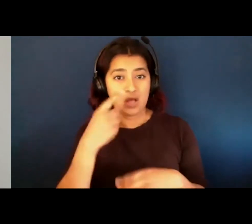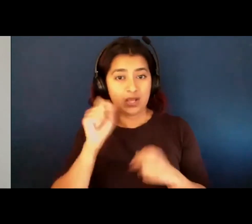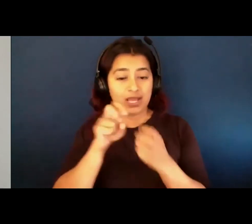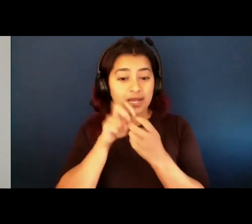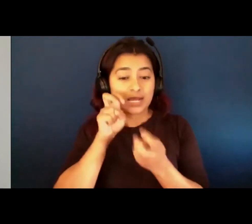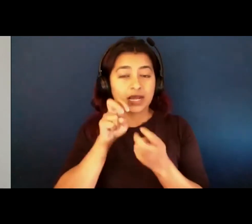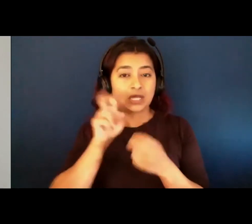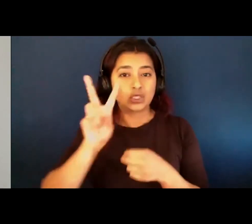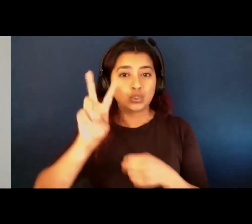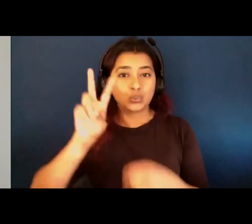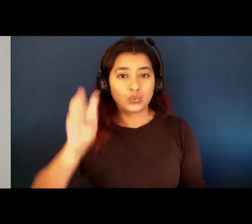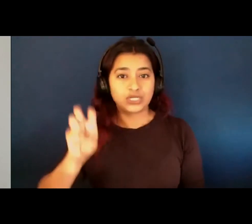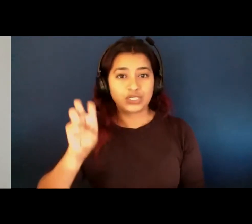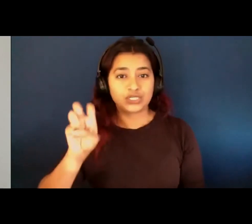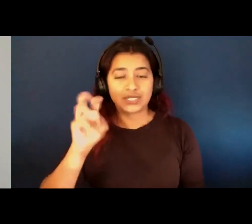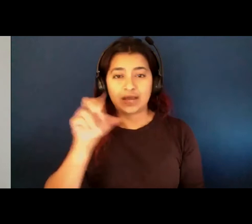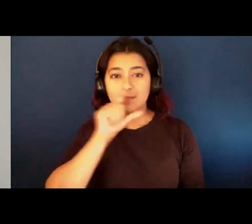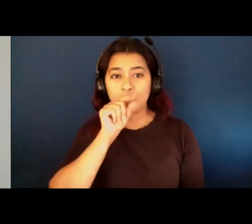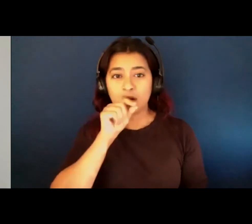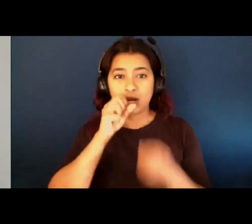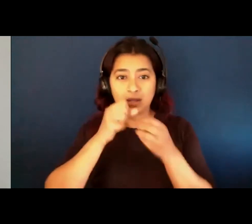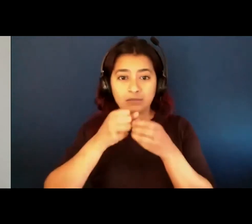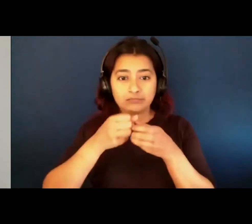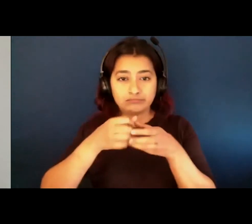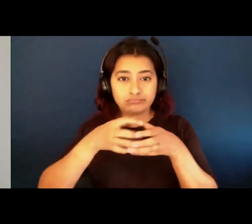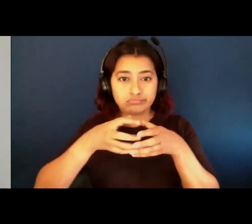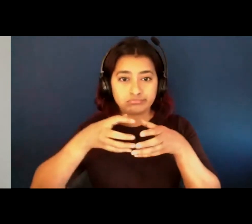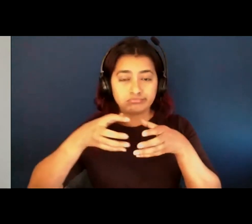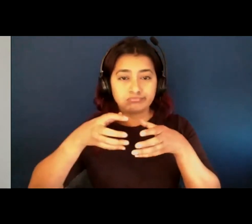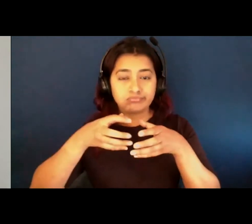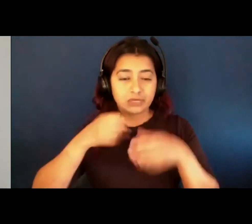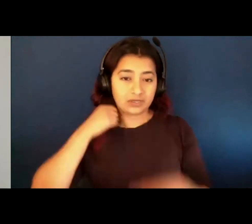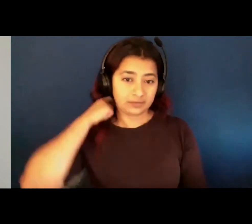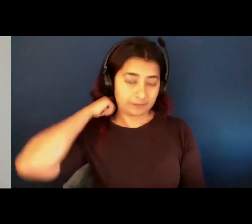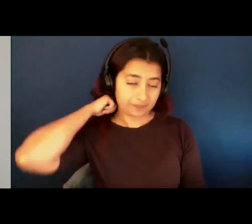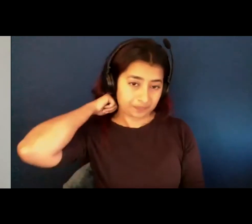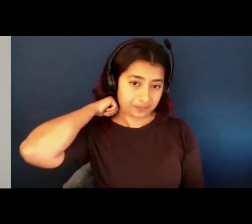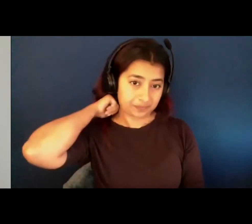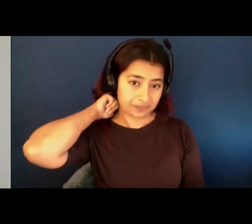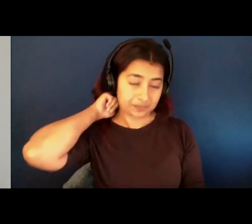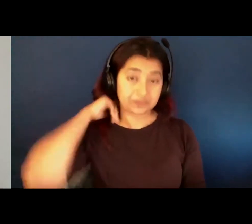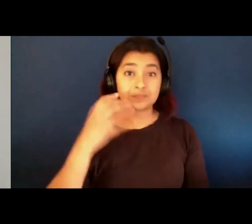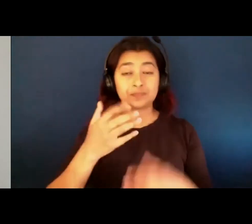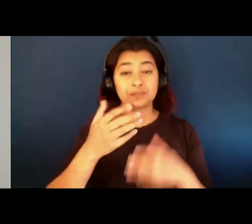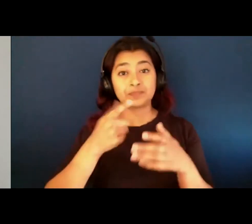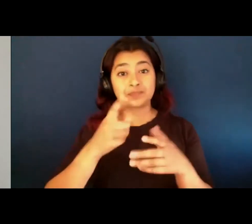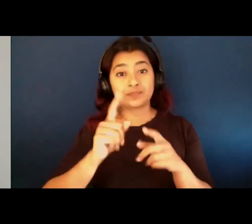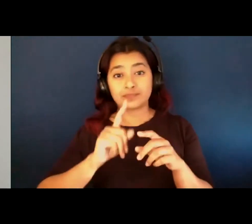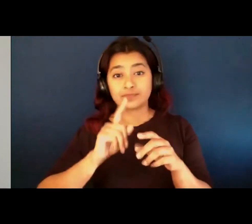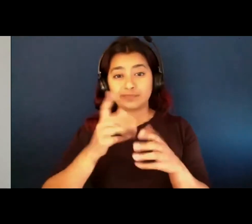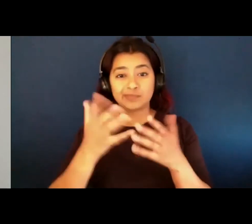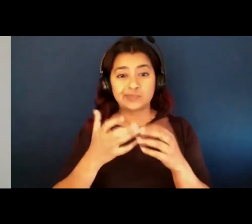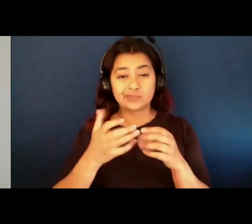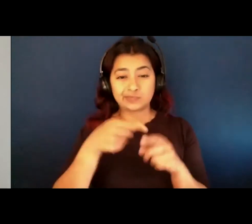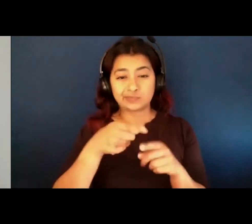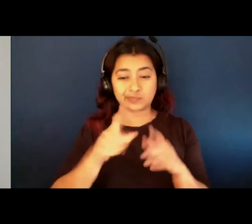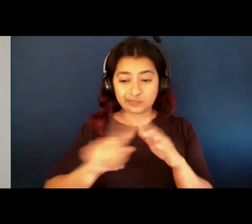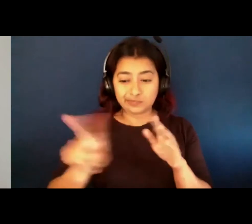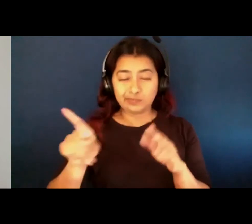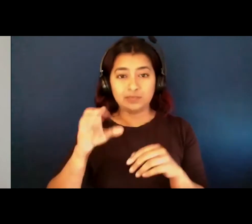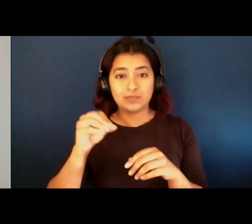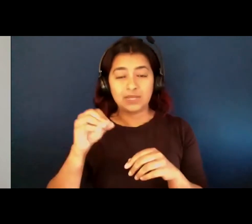and the birds kept growing in length and circumference. In desperate escape attempts, woodpecker beaks chipped at